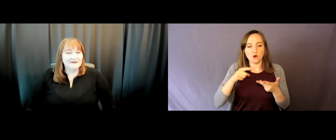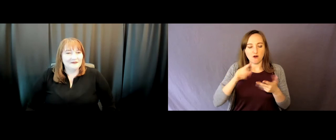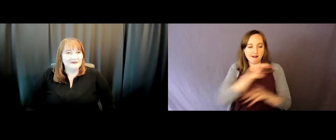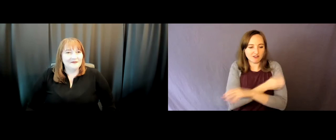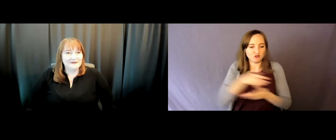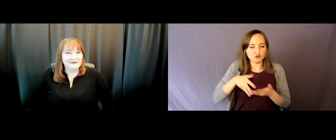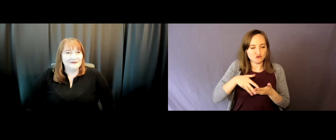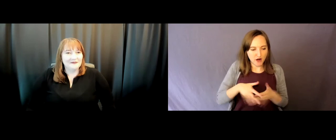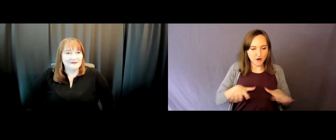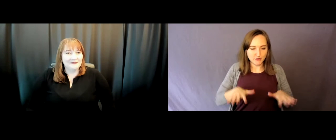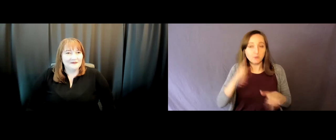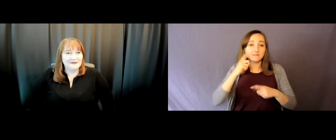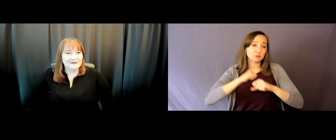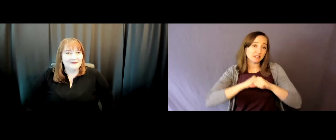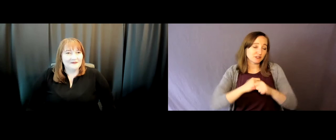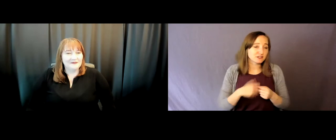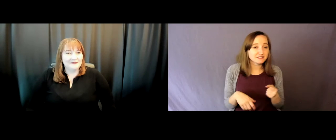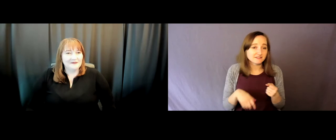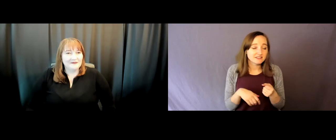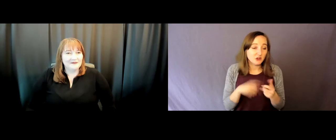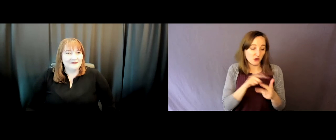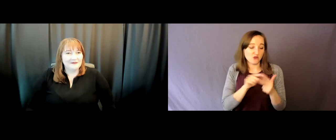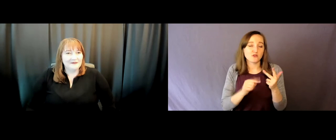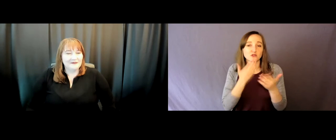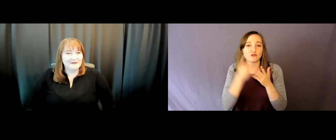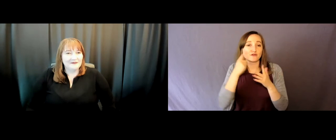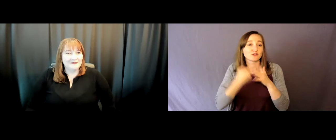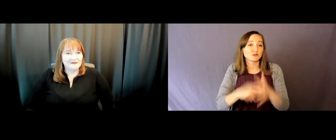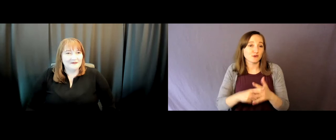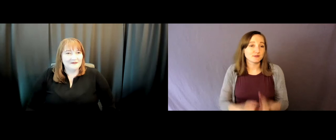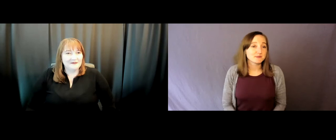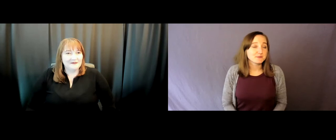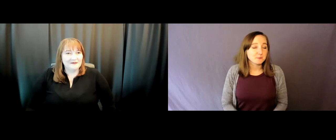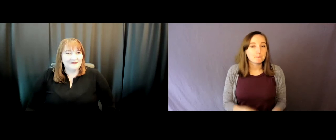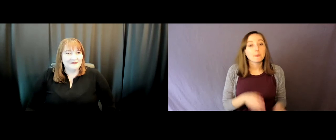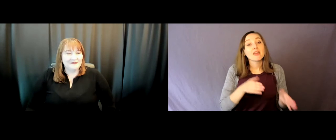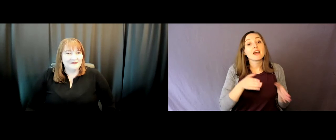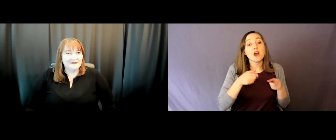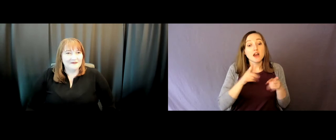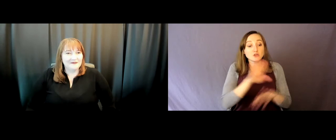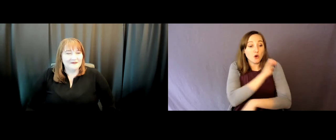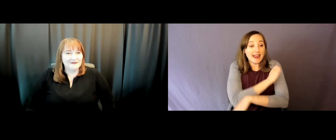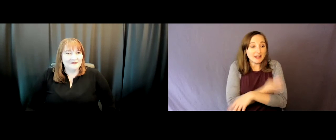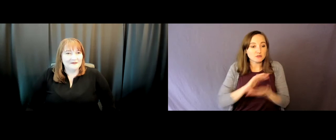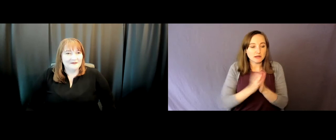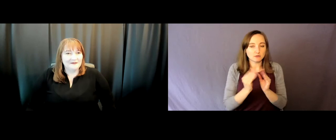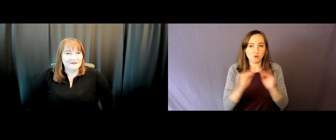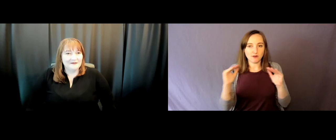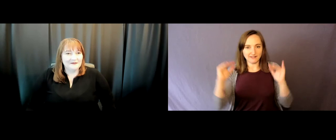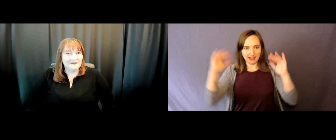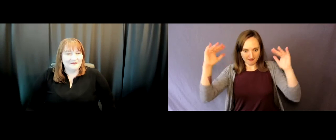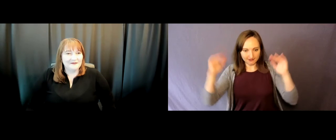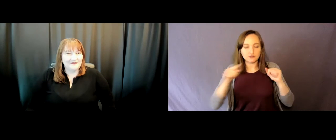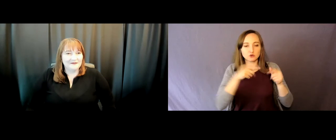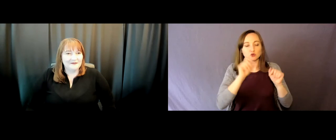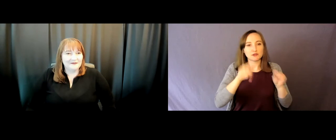the energy and for protection. So those are really good ones to start with. But then as your energy becomes more advanced, you